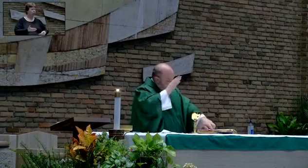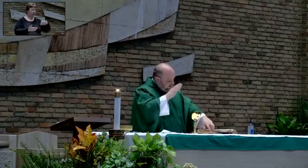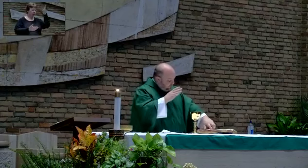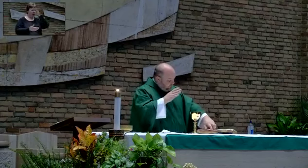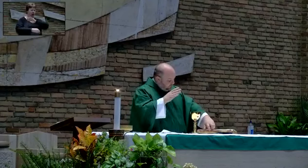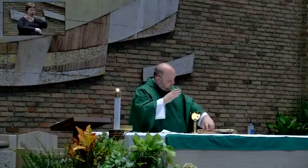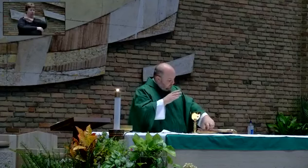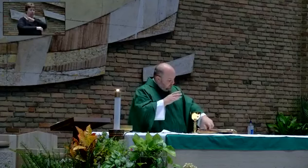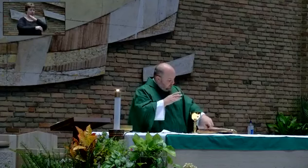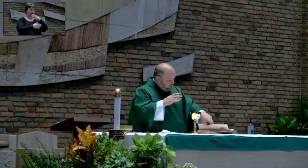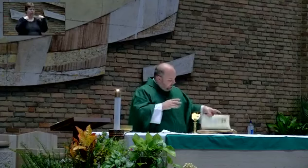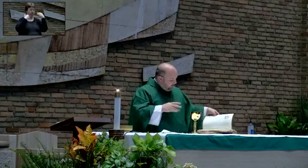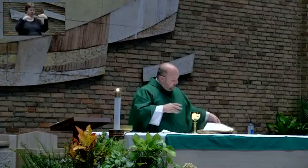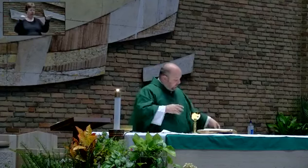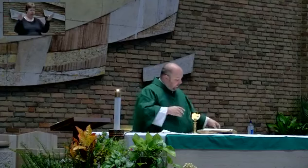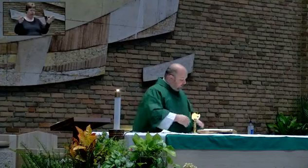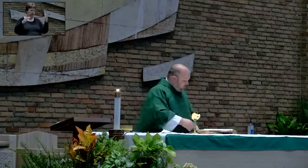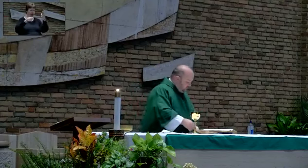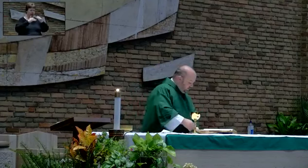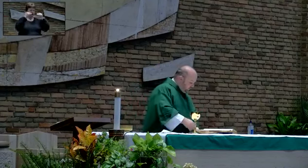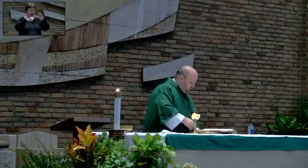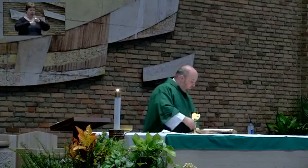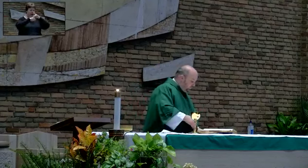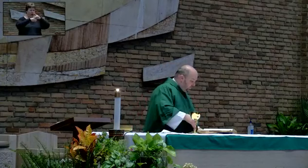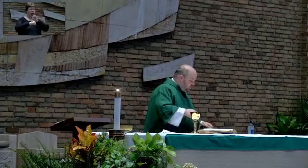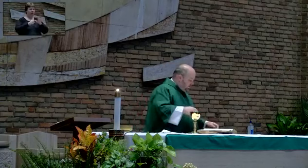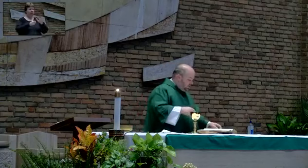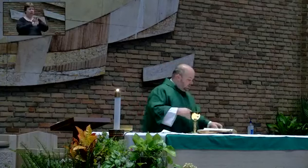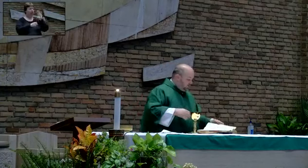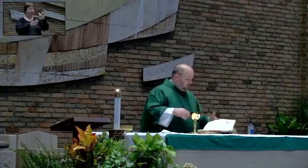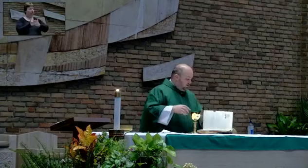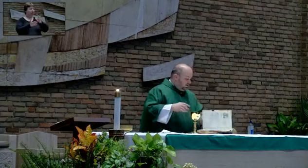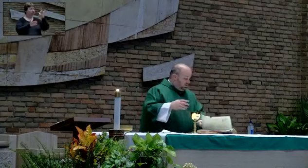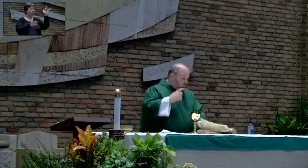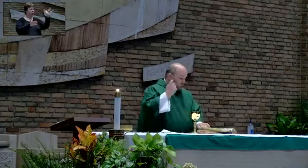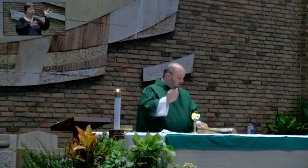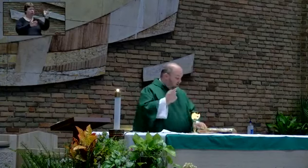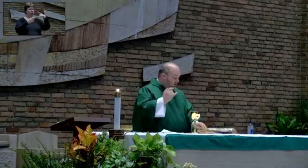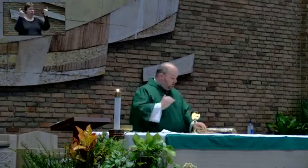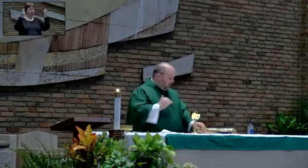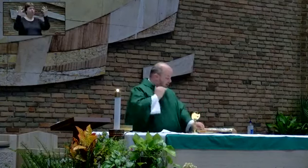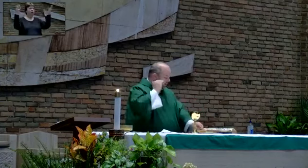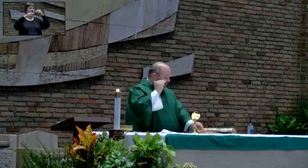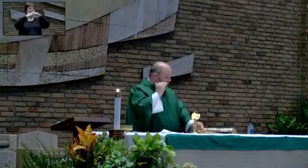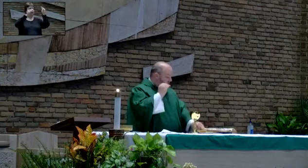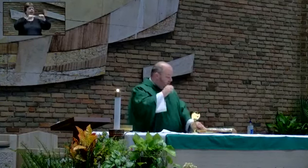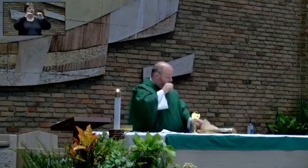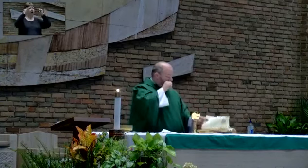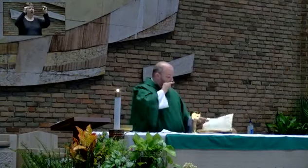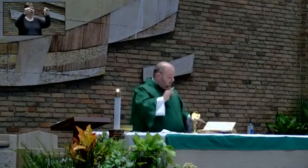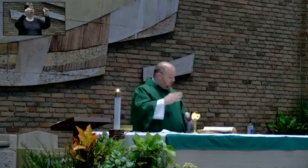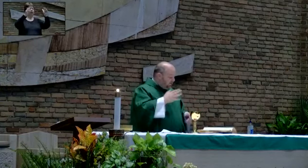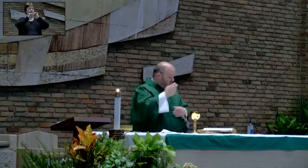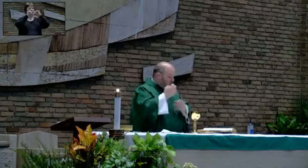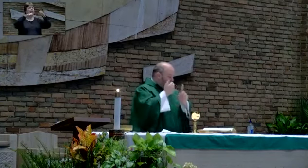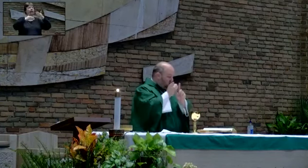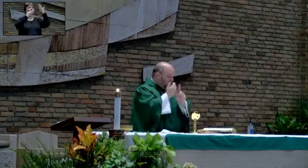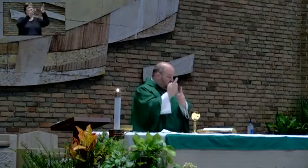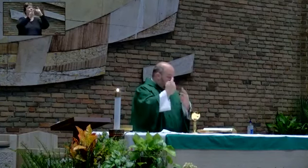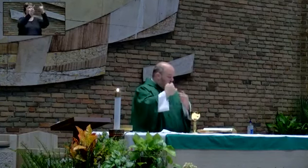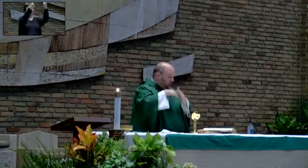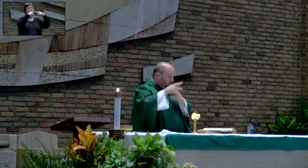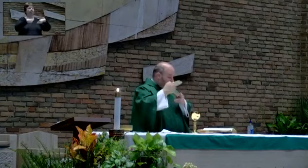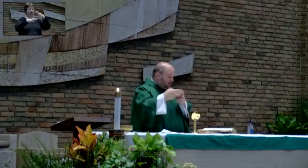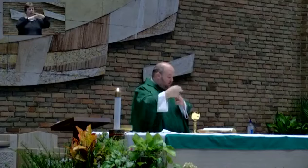Lord, God of hosts, heaven and earth are full of your glory. Hosanna in the highest. Blessed is he